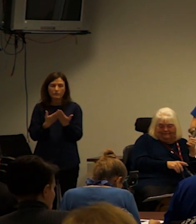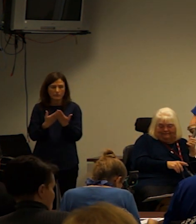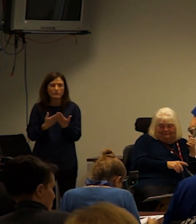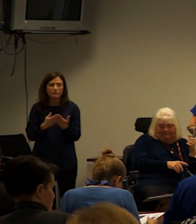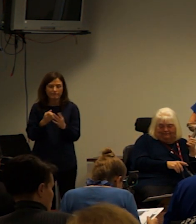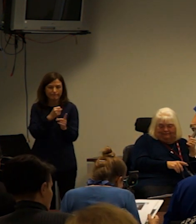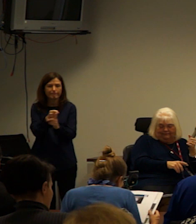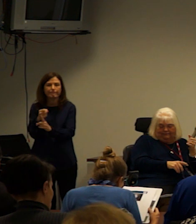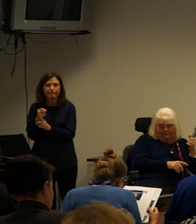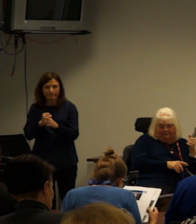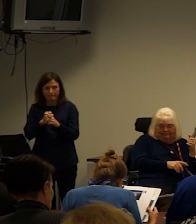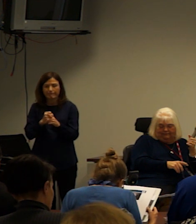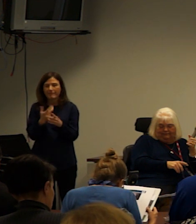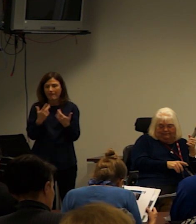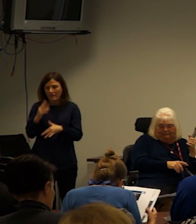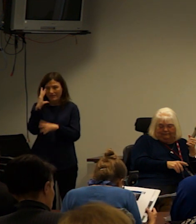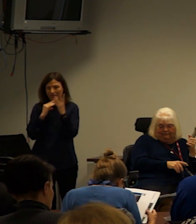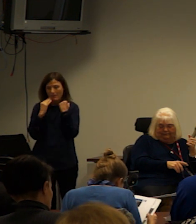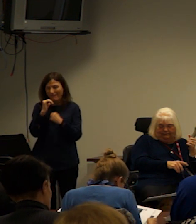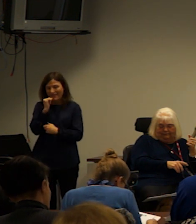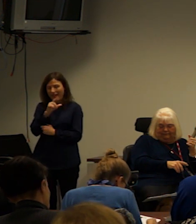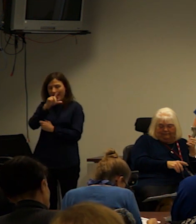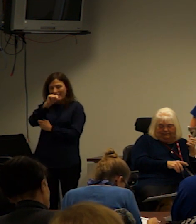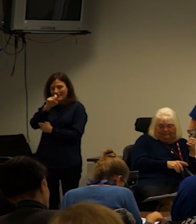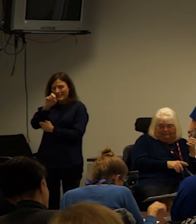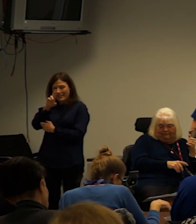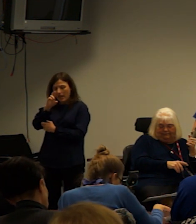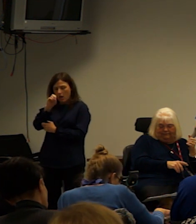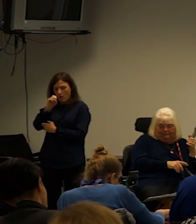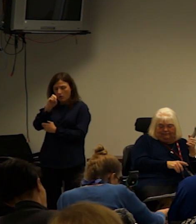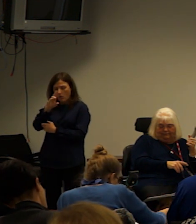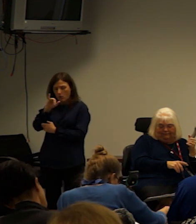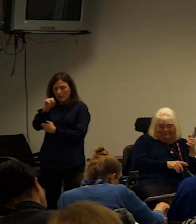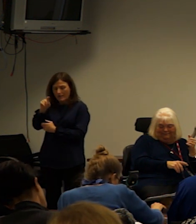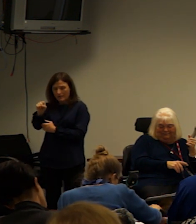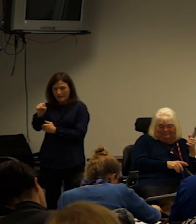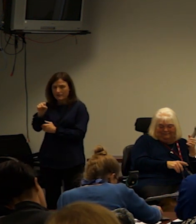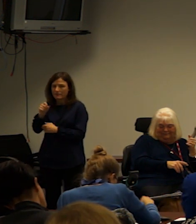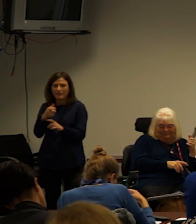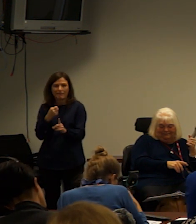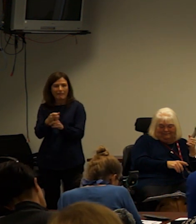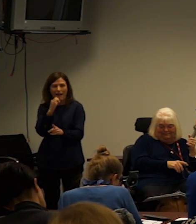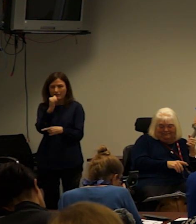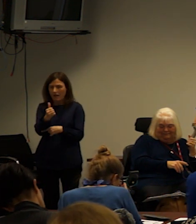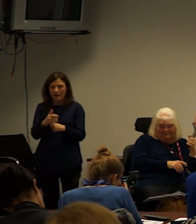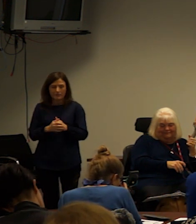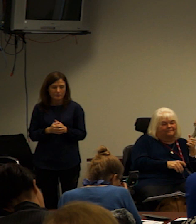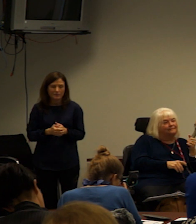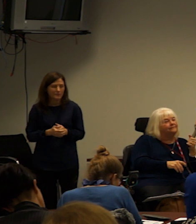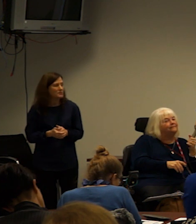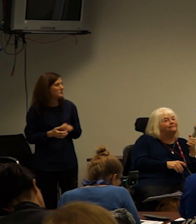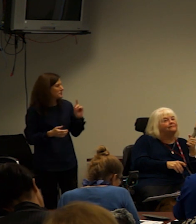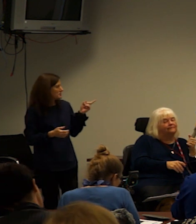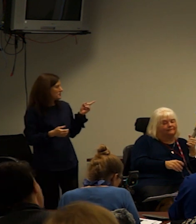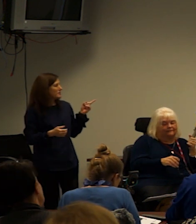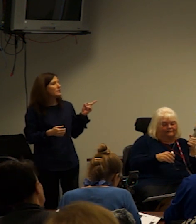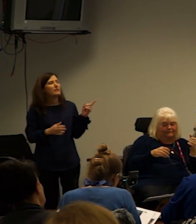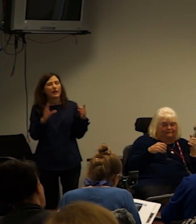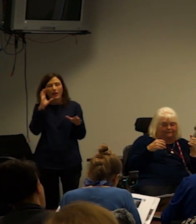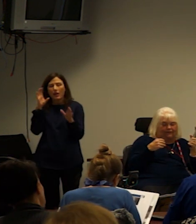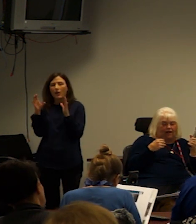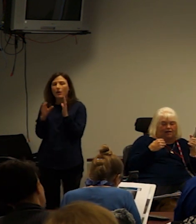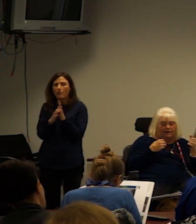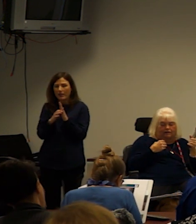And have. Well, not the terrorist attack, but yeah, okay? All right. This is a picture of Hurricane Katrina.